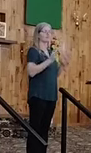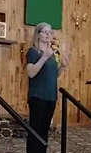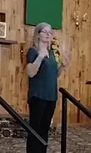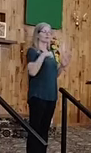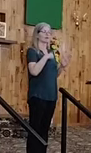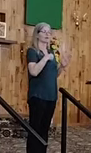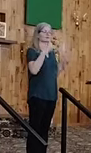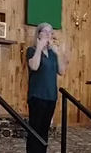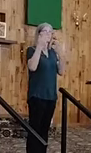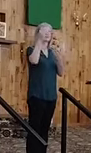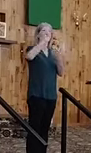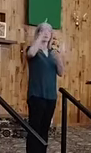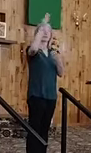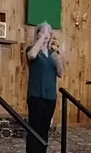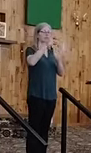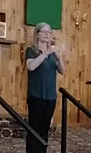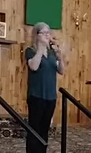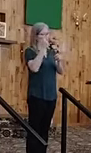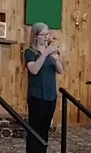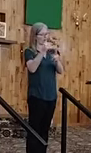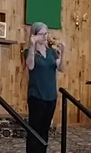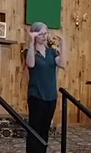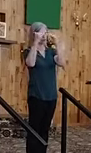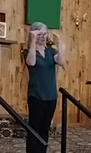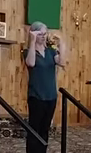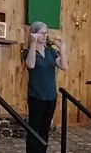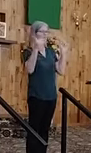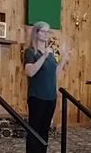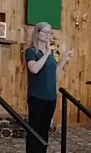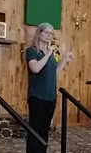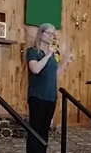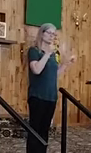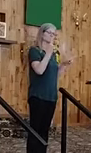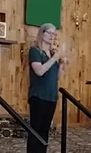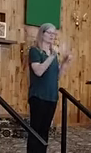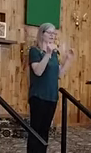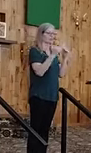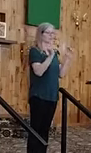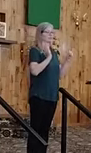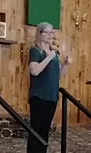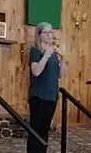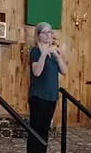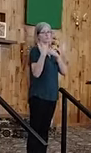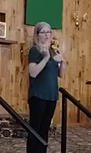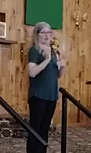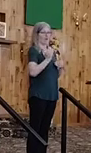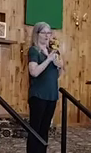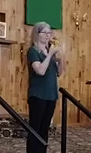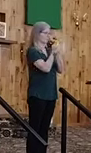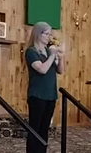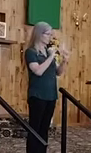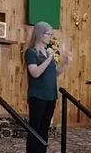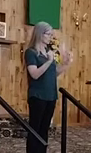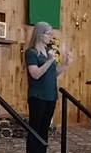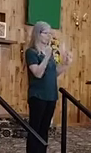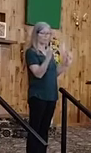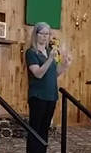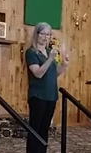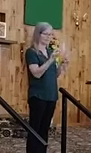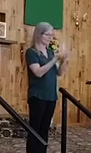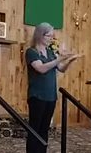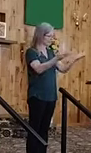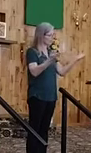thanks to the Lord our God. It is truly right and just, our duty and our salvation,